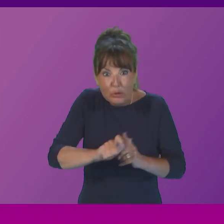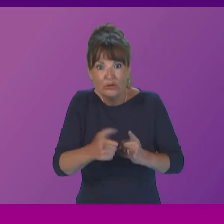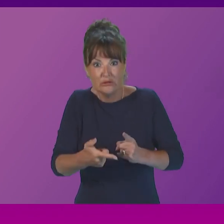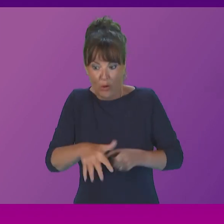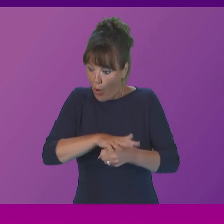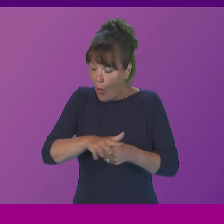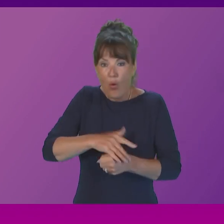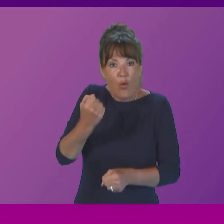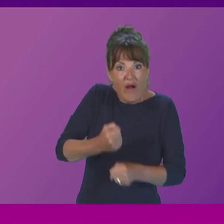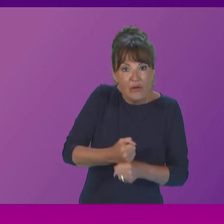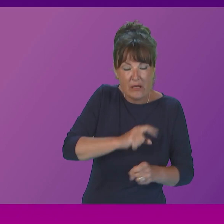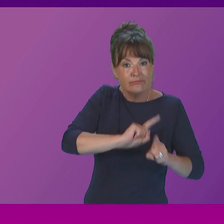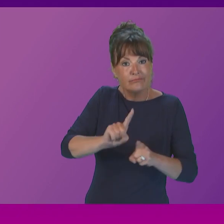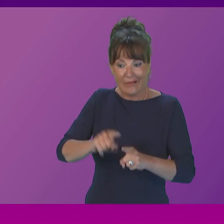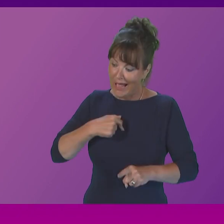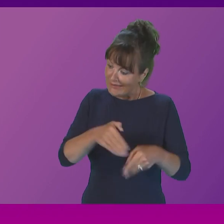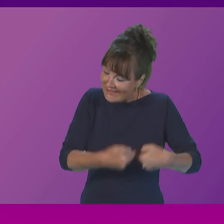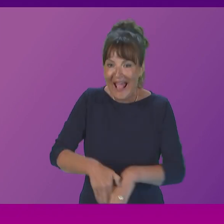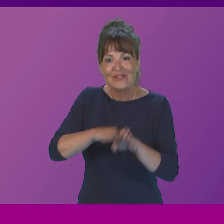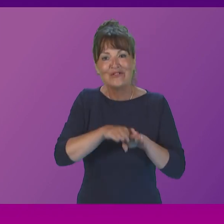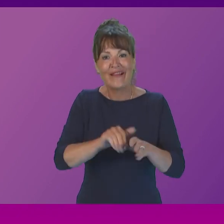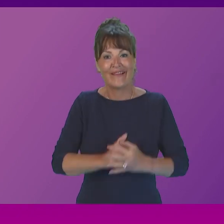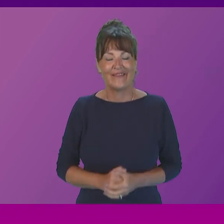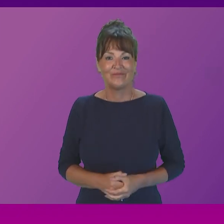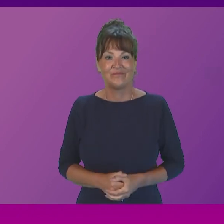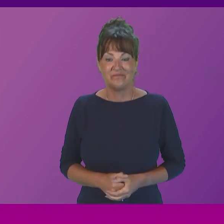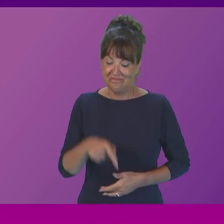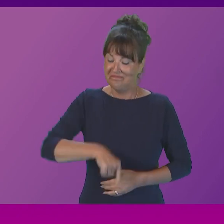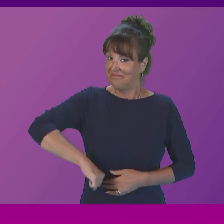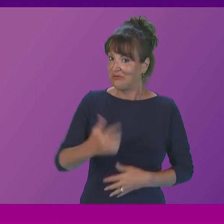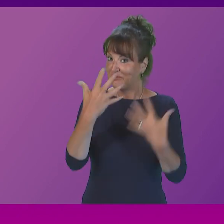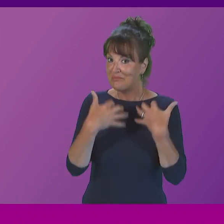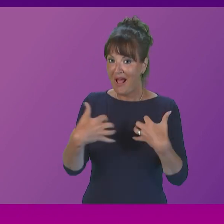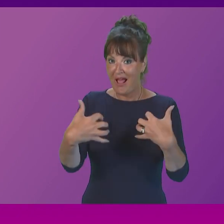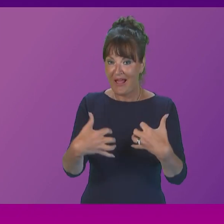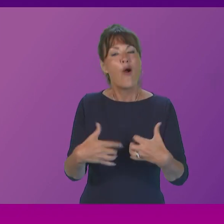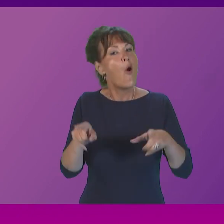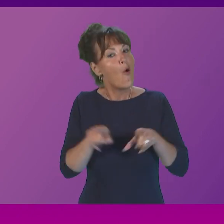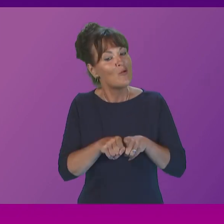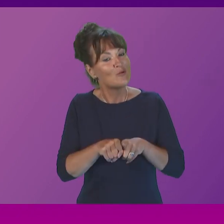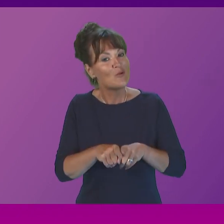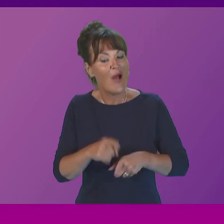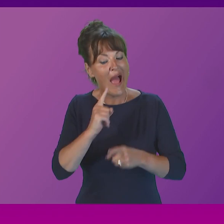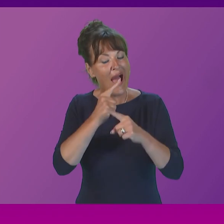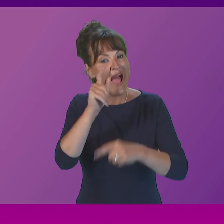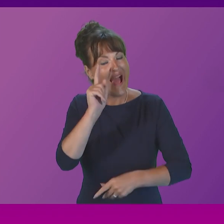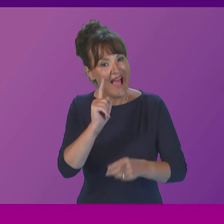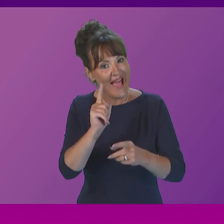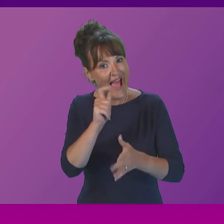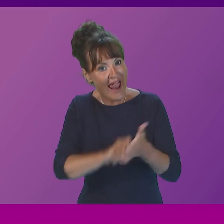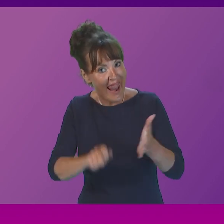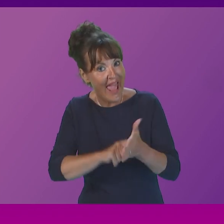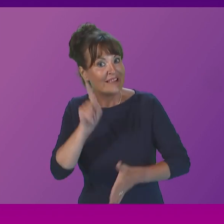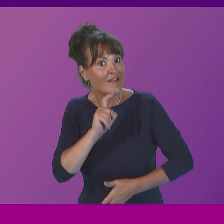our local government areas and nationally. And the Scottish Parliament and Elector are very, very pleased to be working